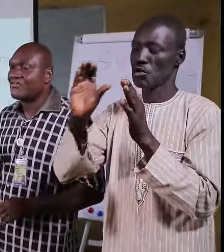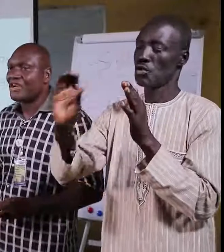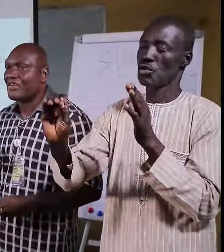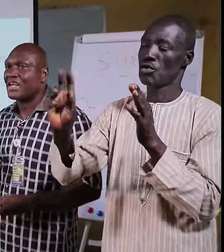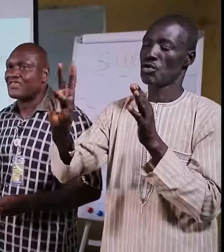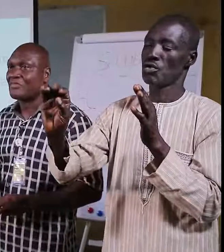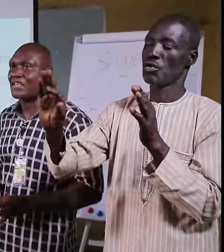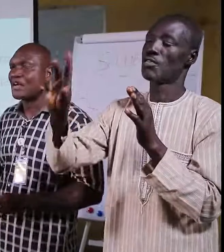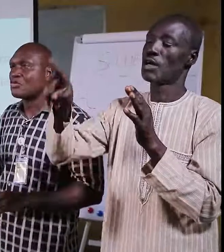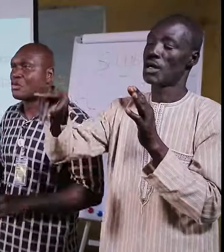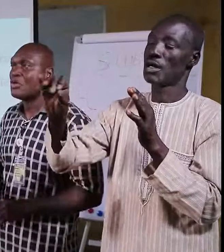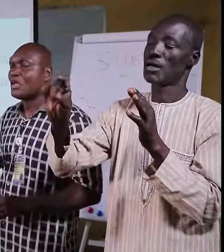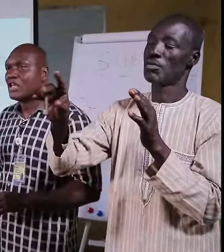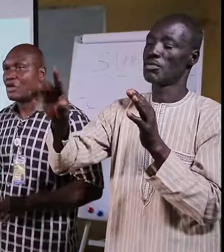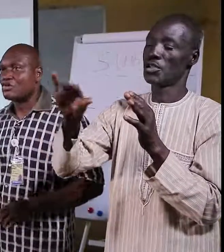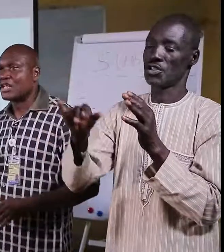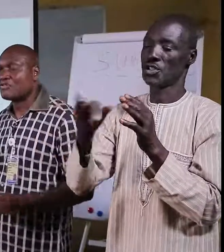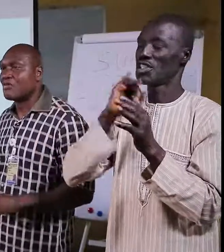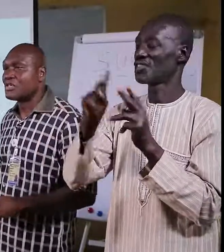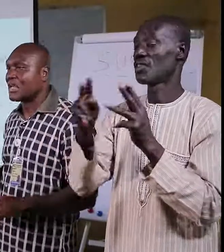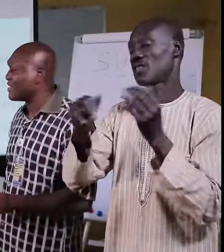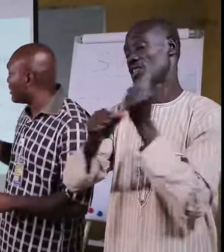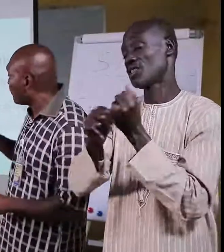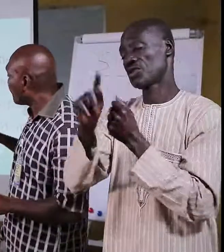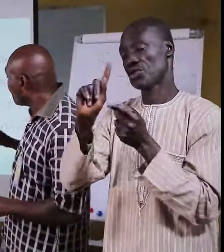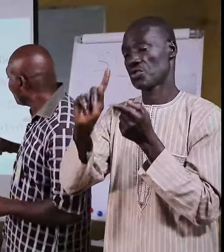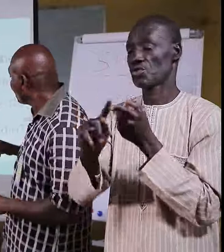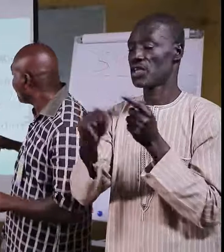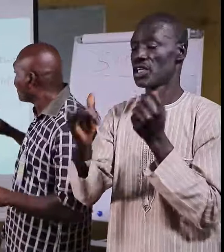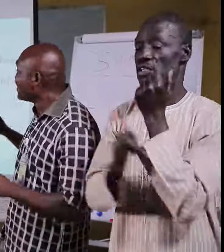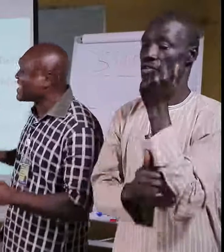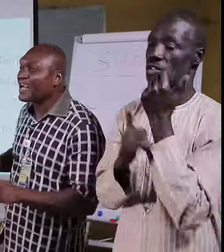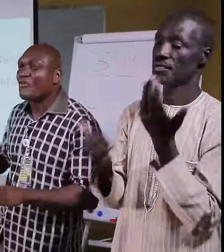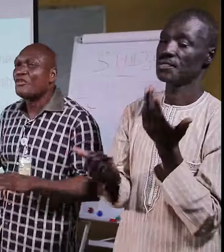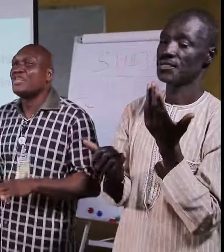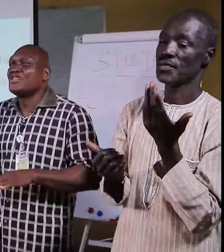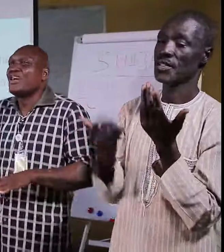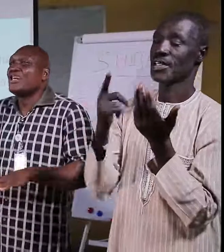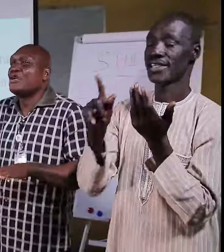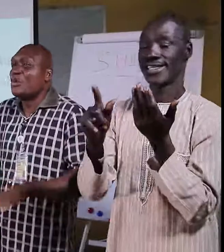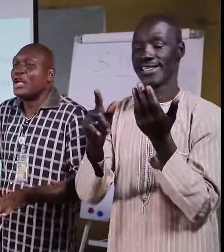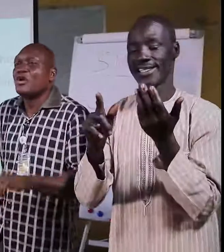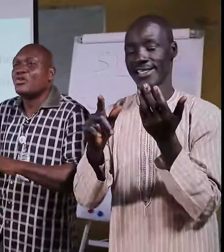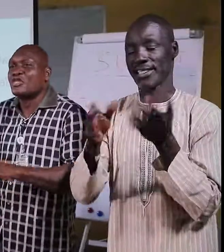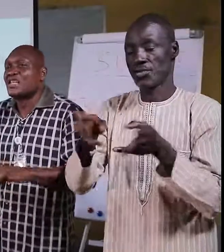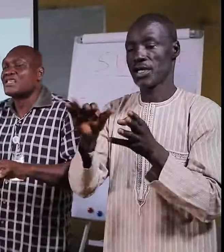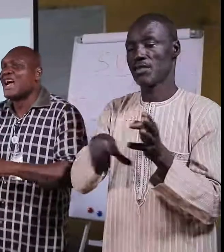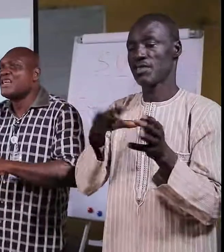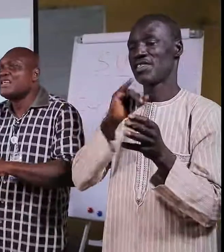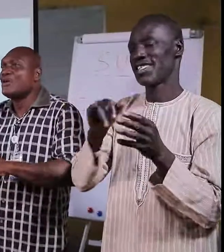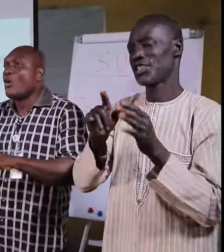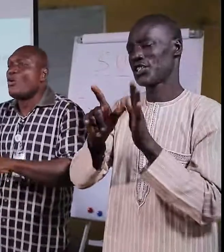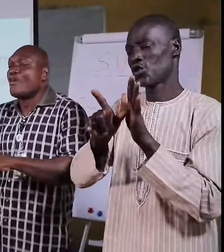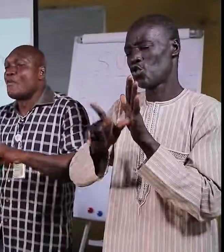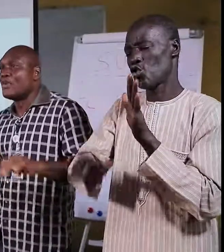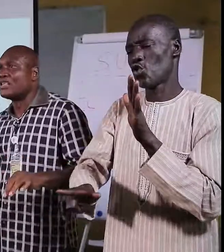is very, very detrimental to any country. That's why we say that the overpopulation, the standard of living is very low. Any country that is